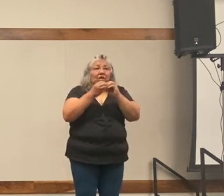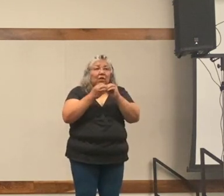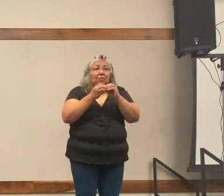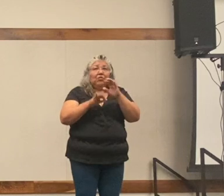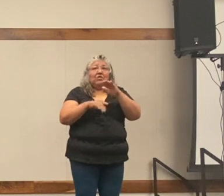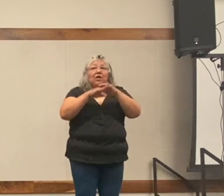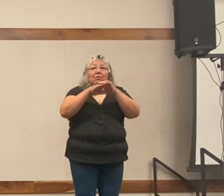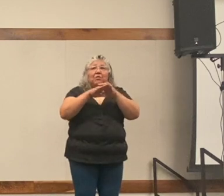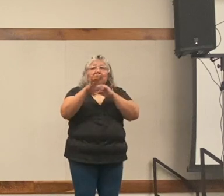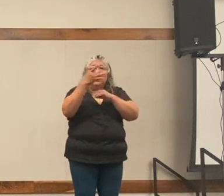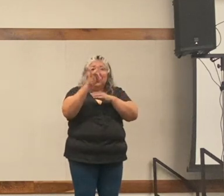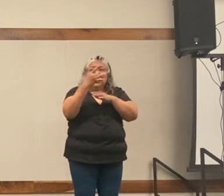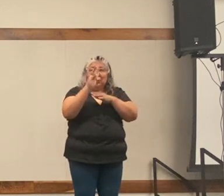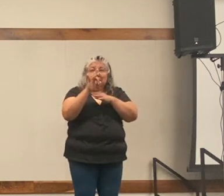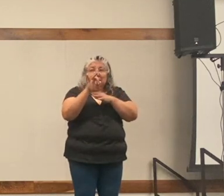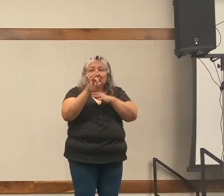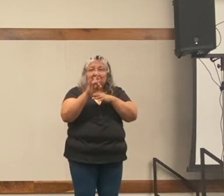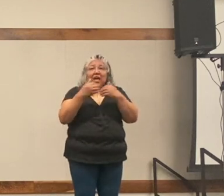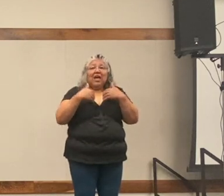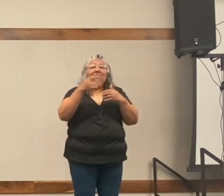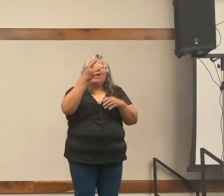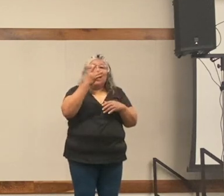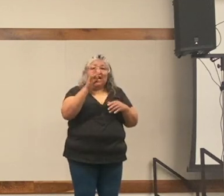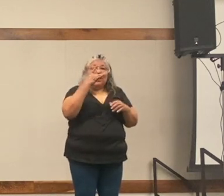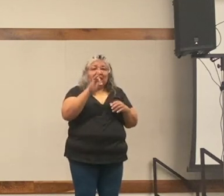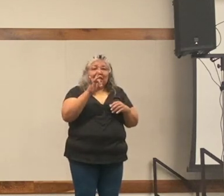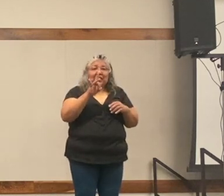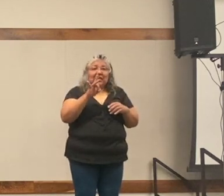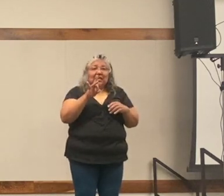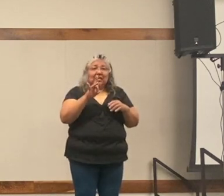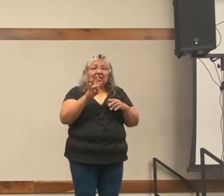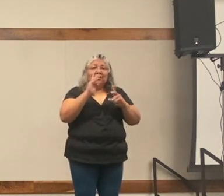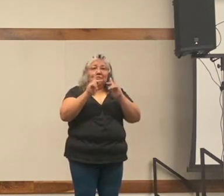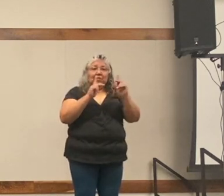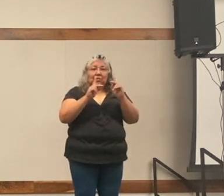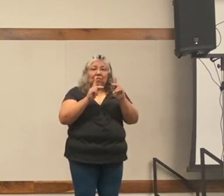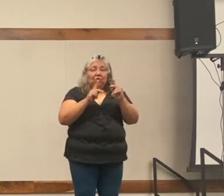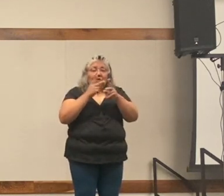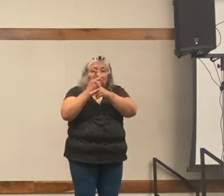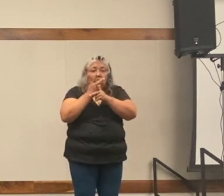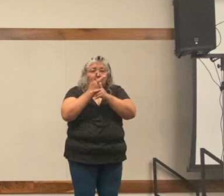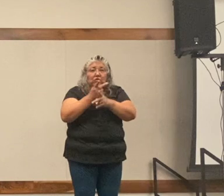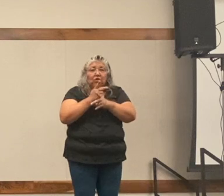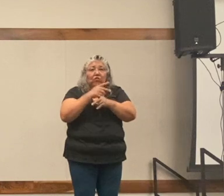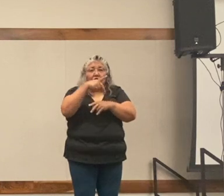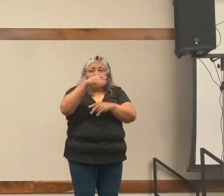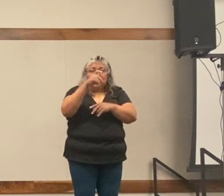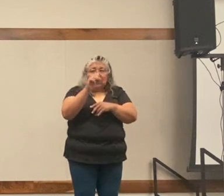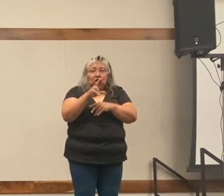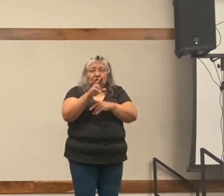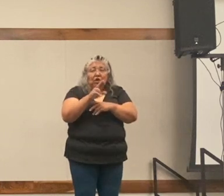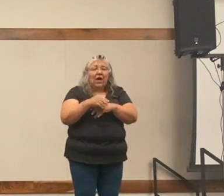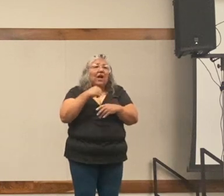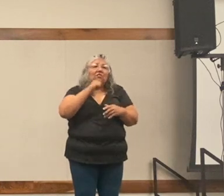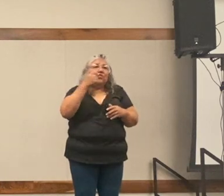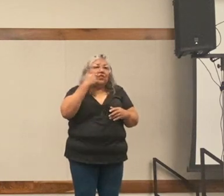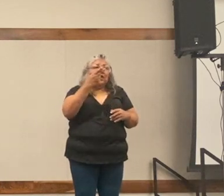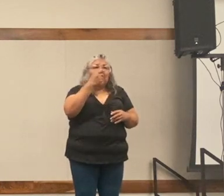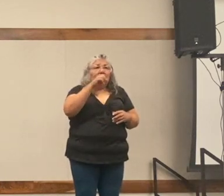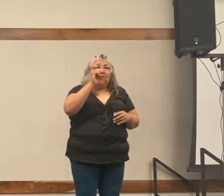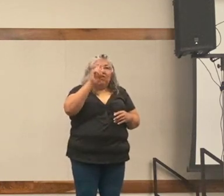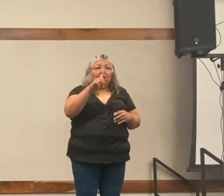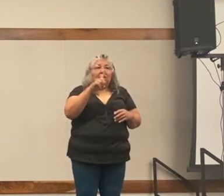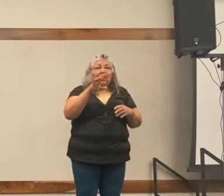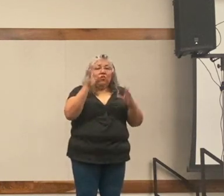to 18. They got 18 dudes watching over Peter. I don't think that King Herod is